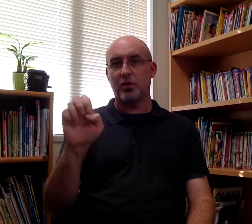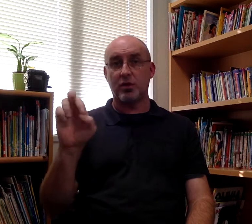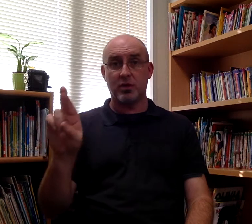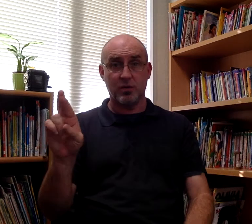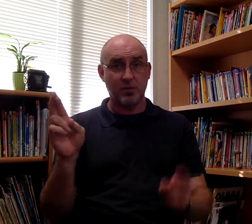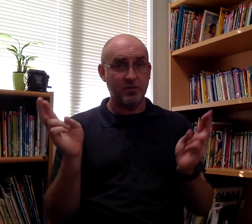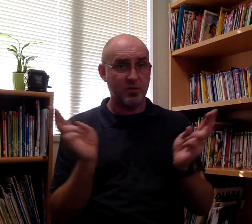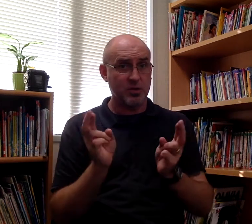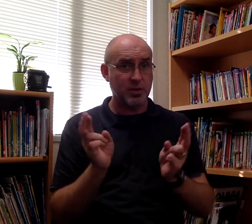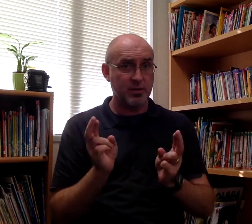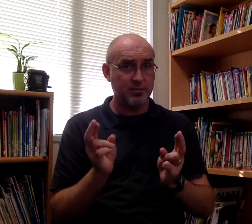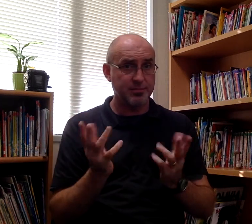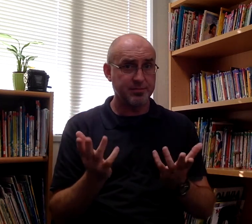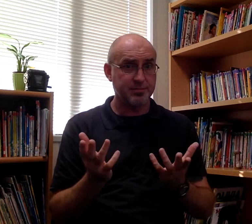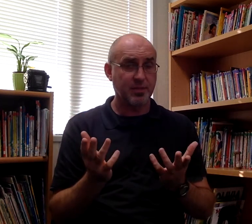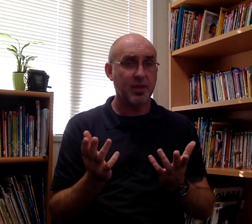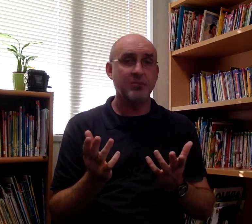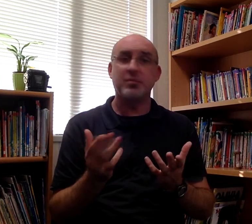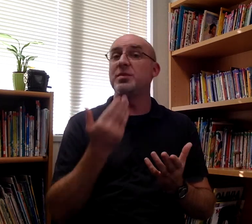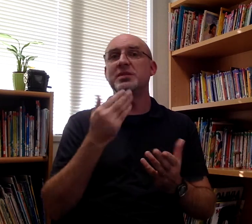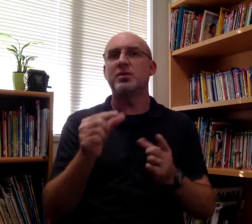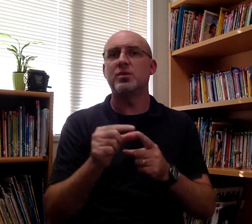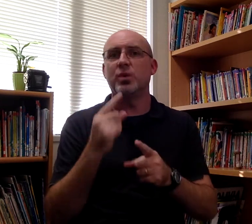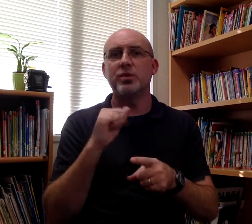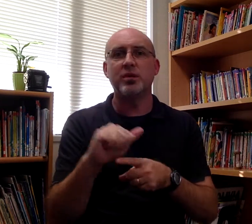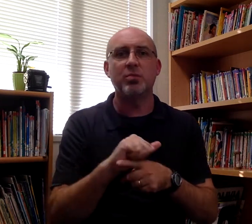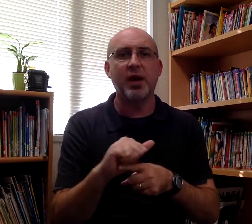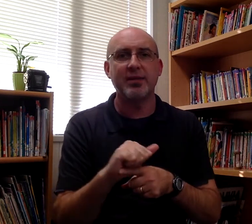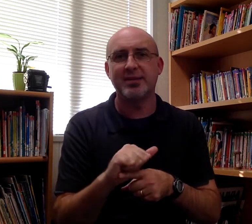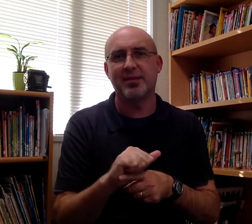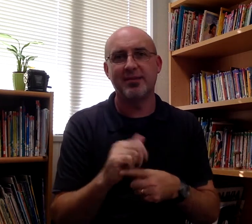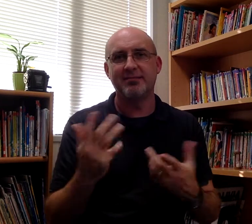Refrigerator. Okay, maybe that's a good word you can practice